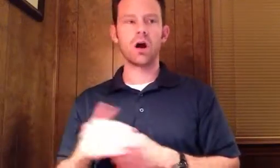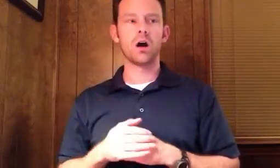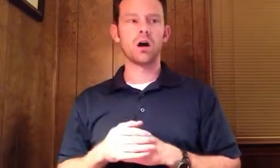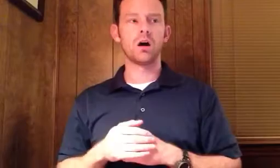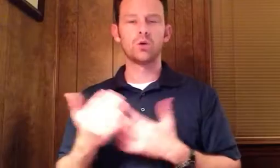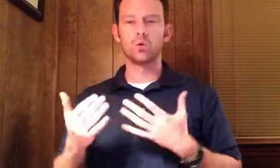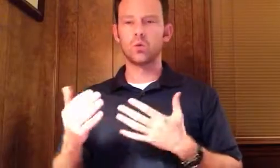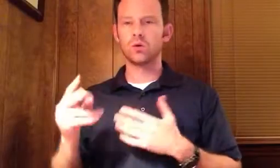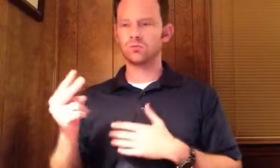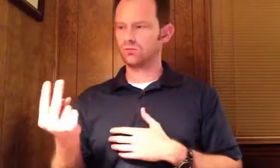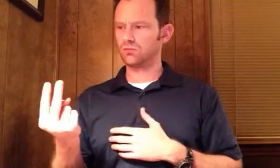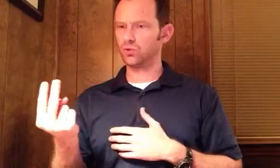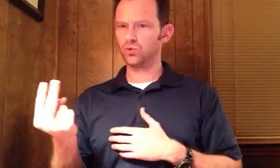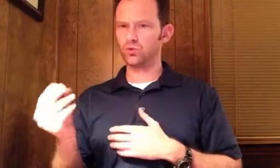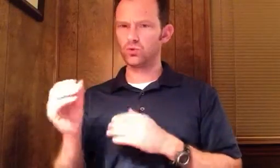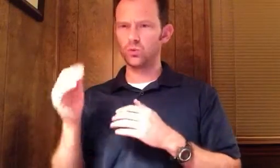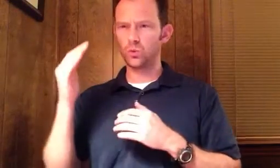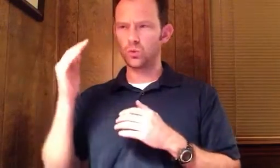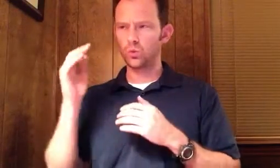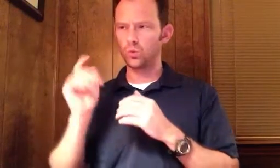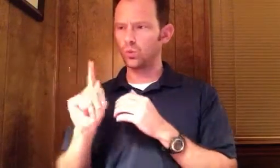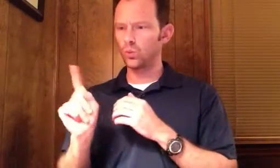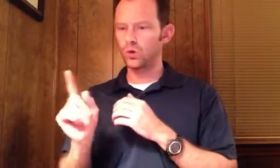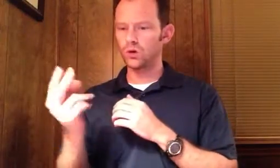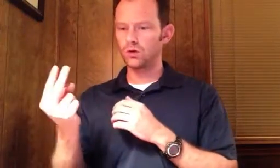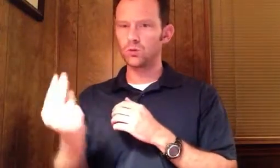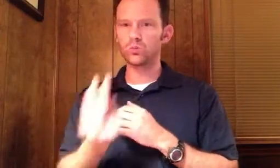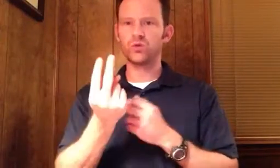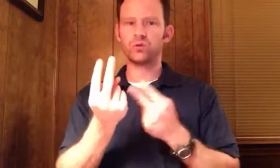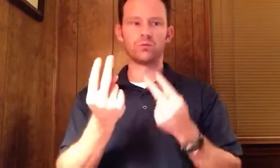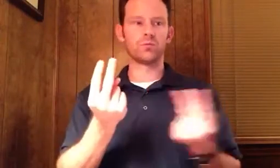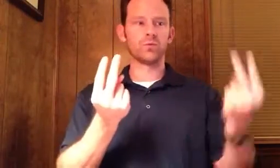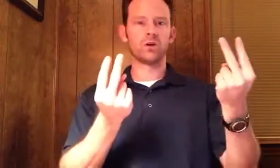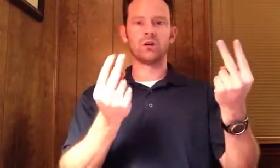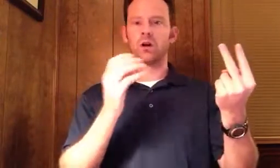to equalize the number of atoms on both sides to show conservation of mass.